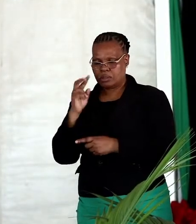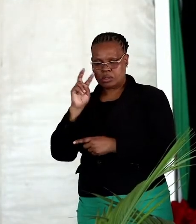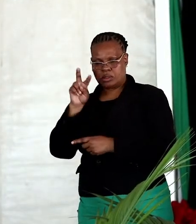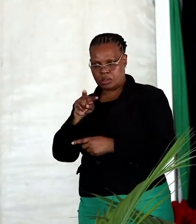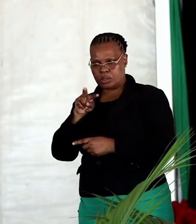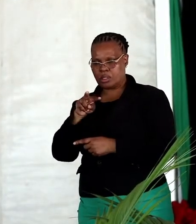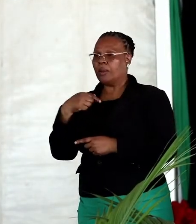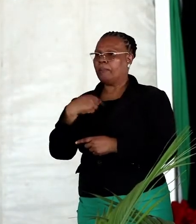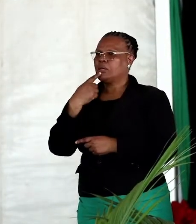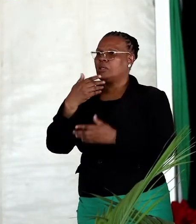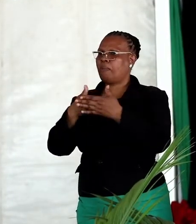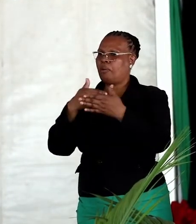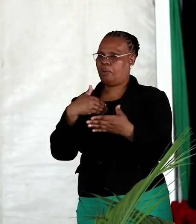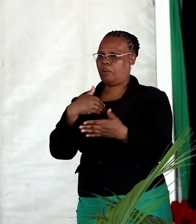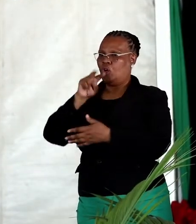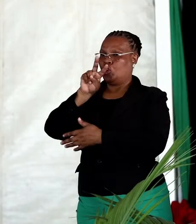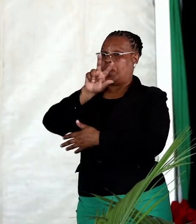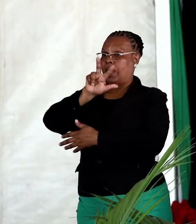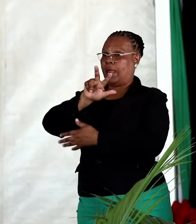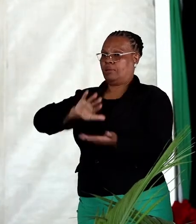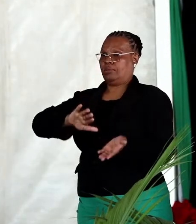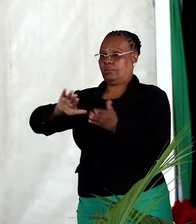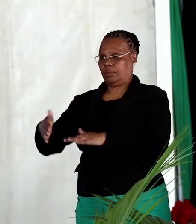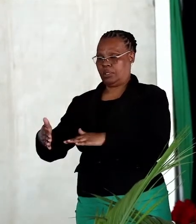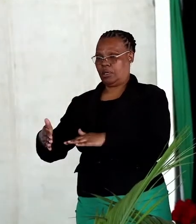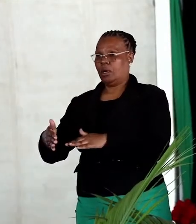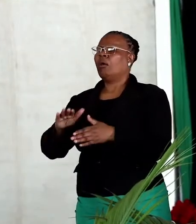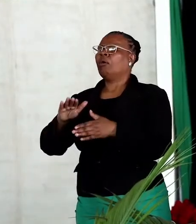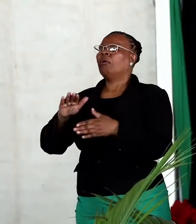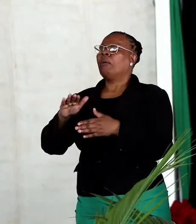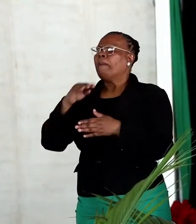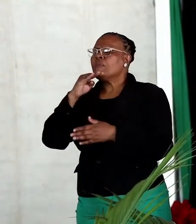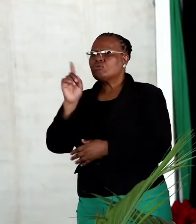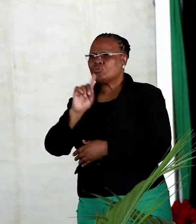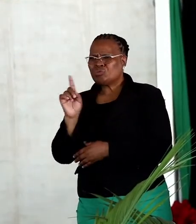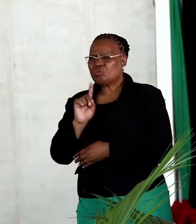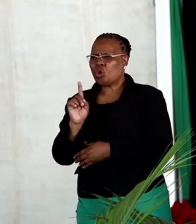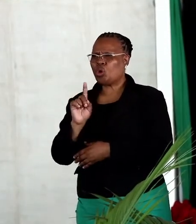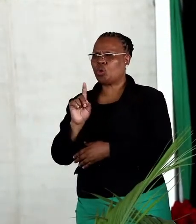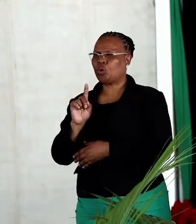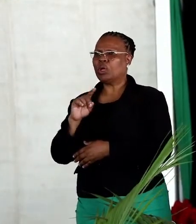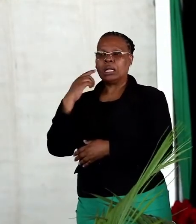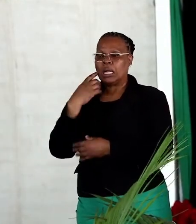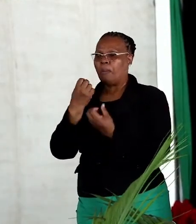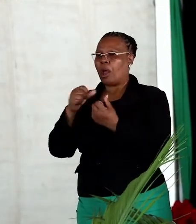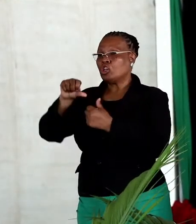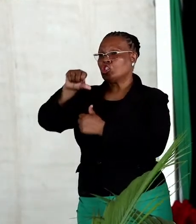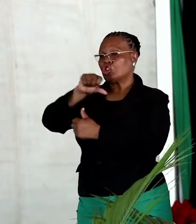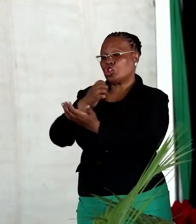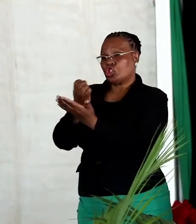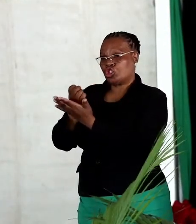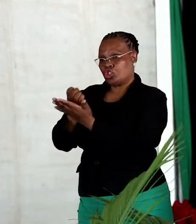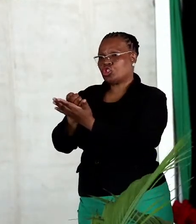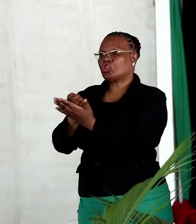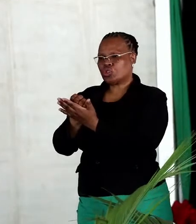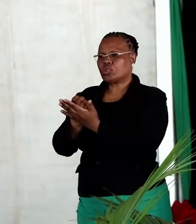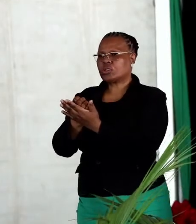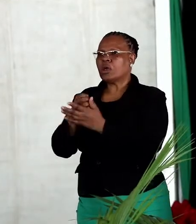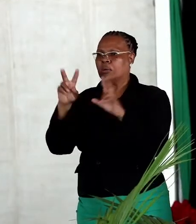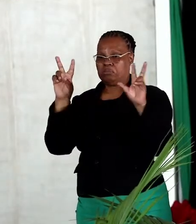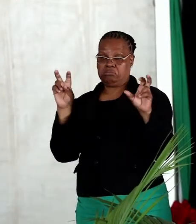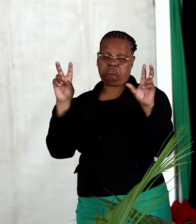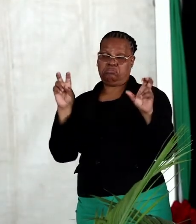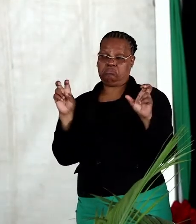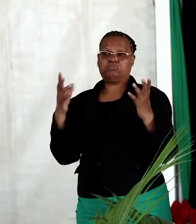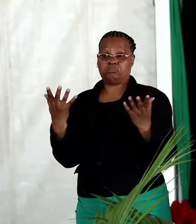28 people died. And therefore, it means that the socioeconomic status it deteriorated. And this old tete